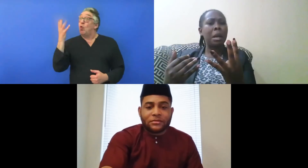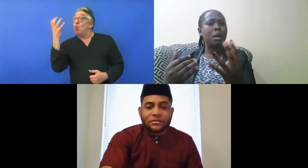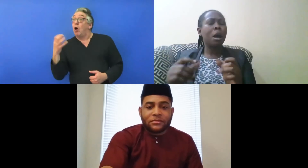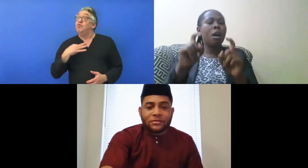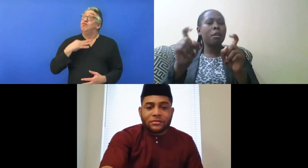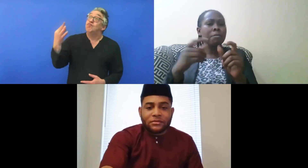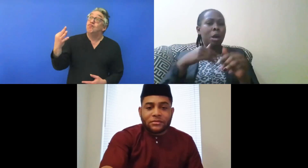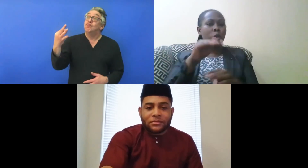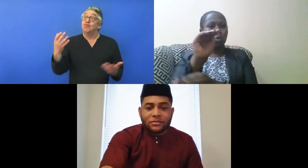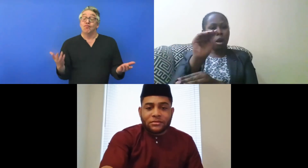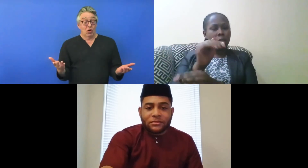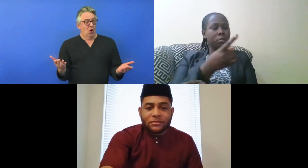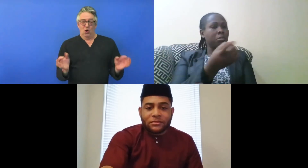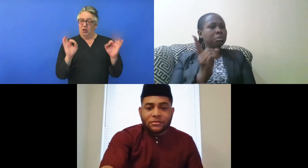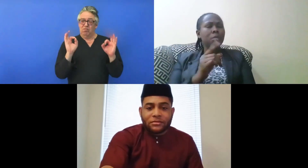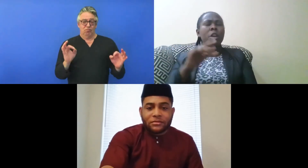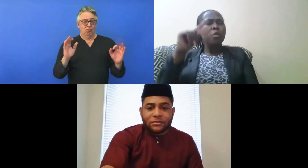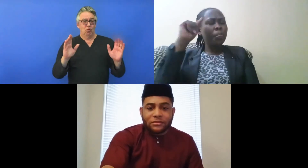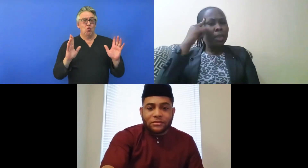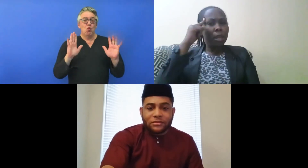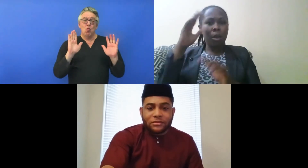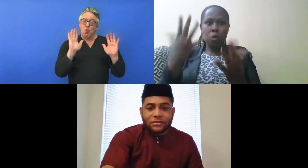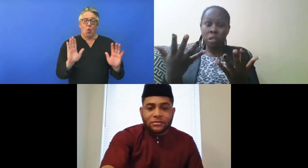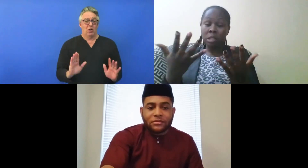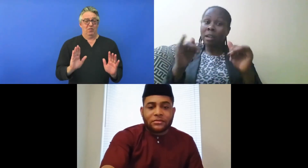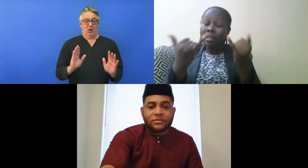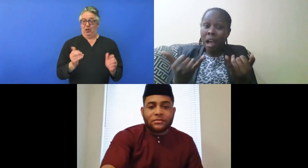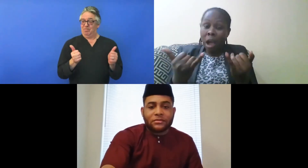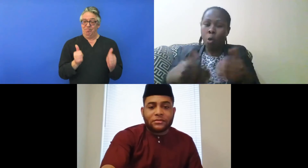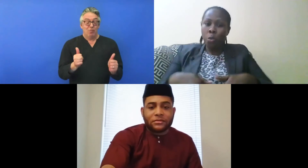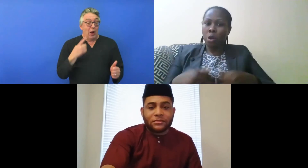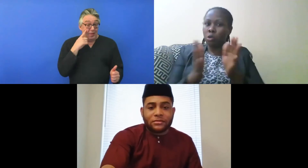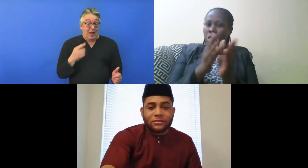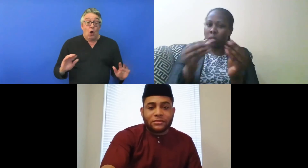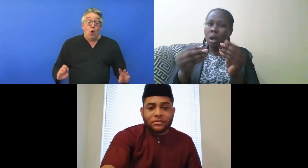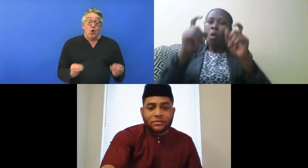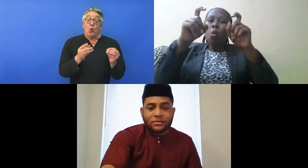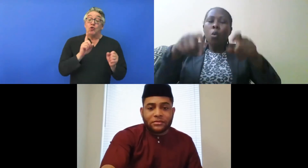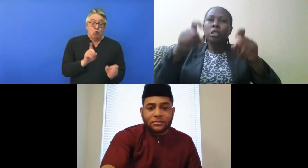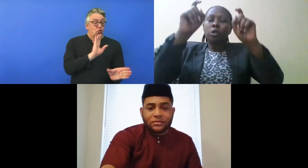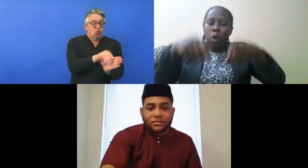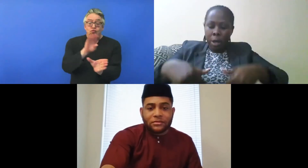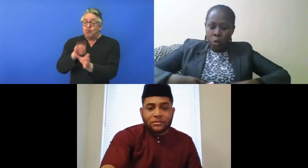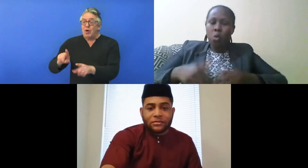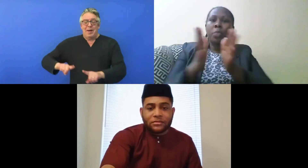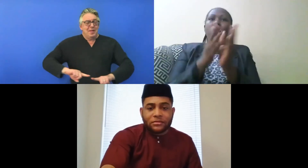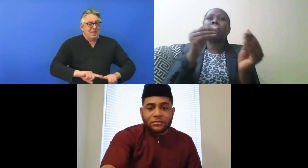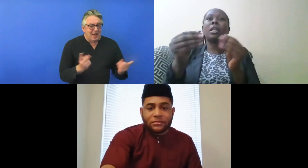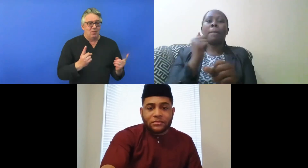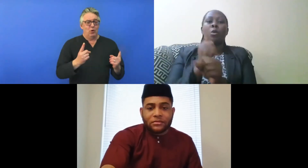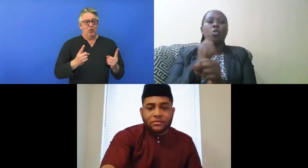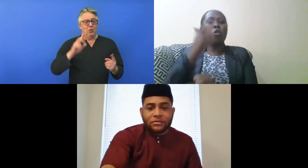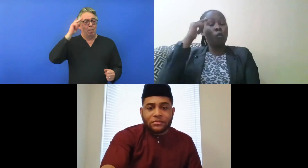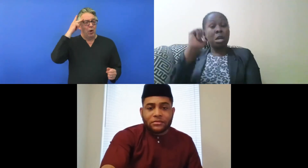the end, I would like to ask each one of our panelists, what should